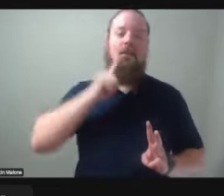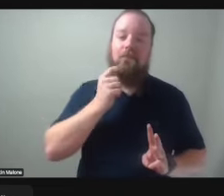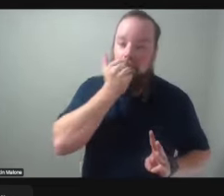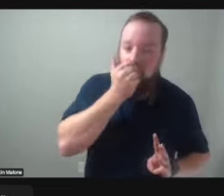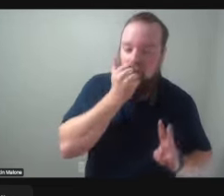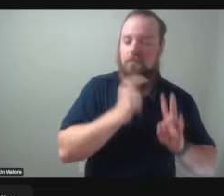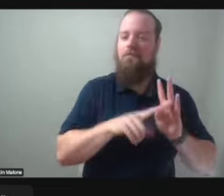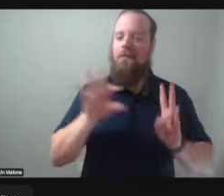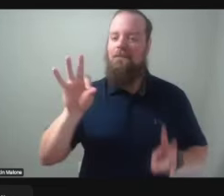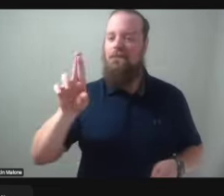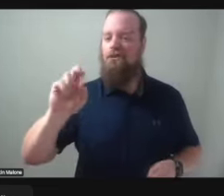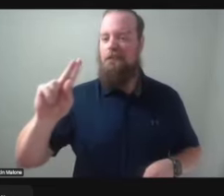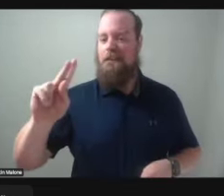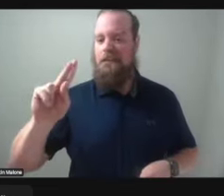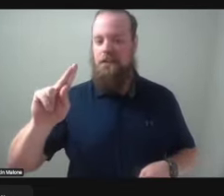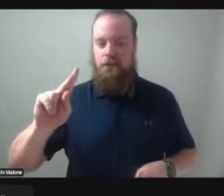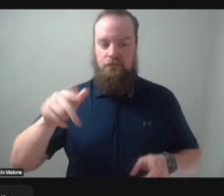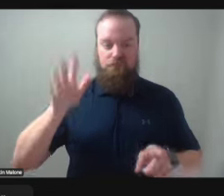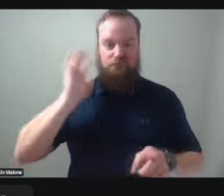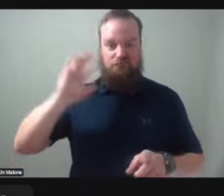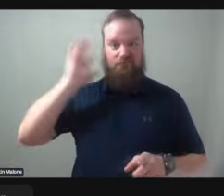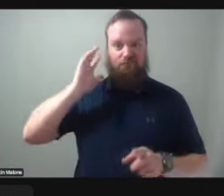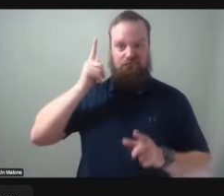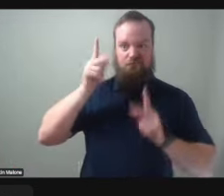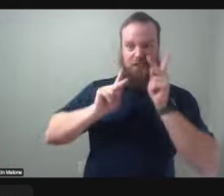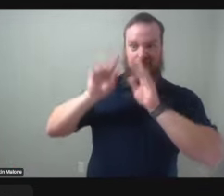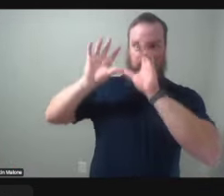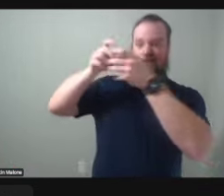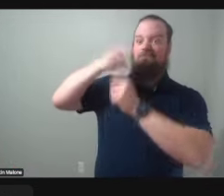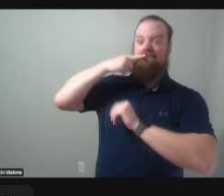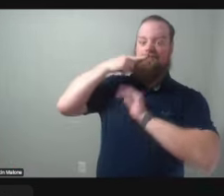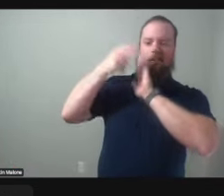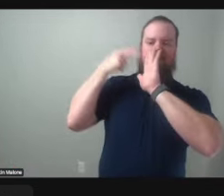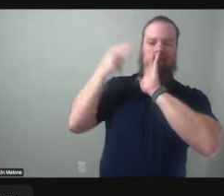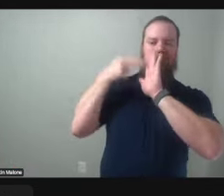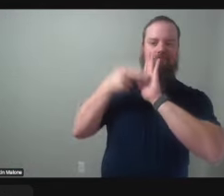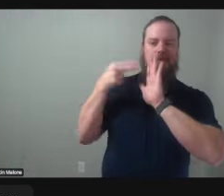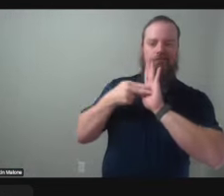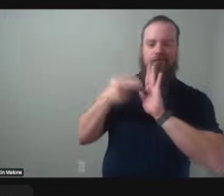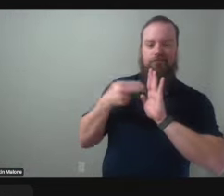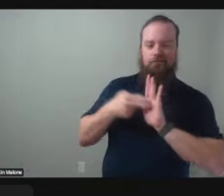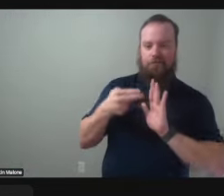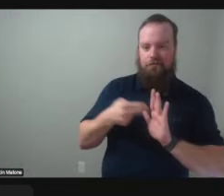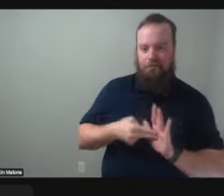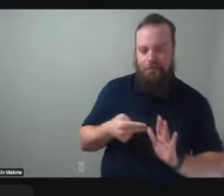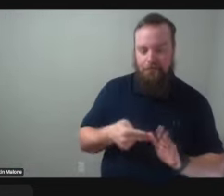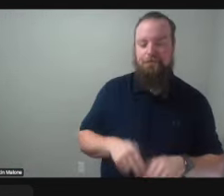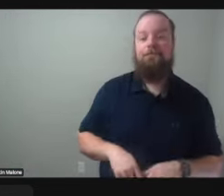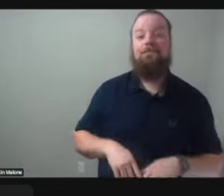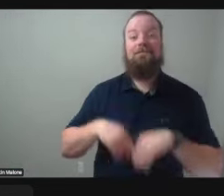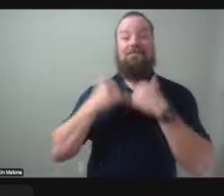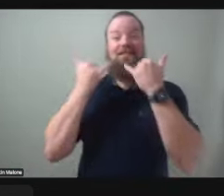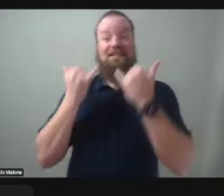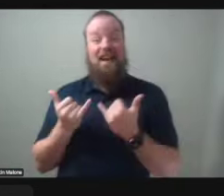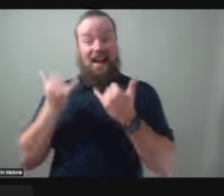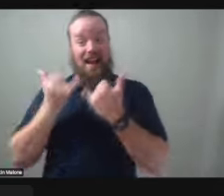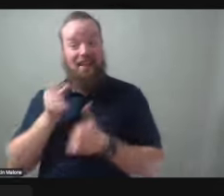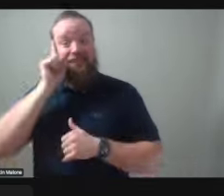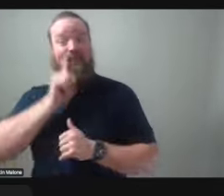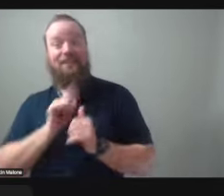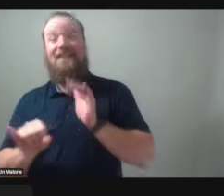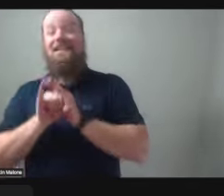And we see here on the crayons different labels such as deaf and dumb, hearing impaired, all of these different terms.